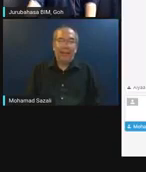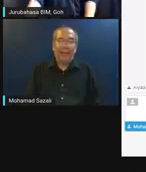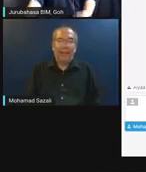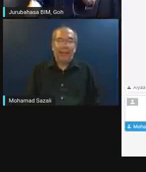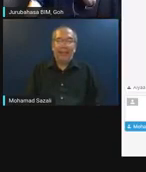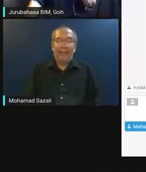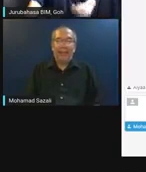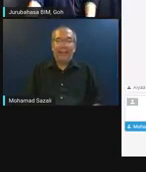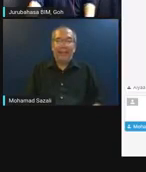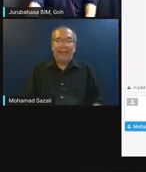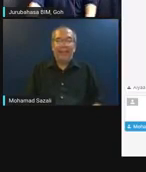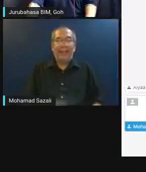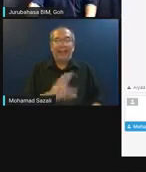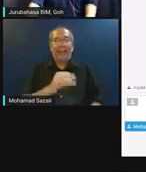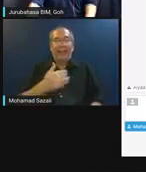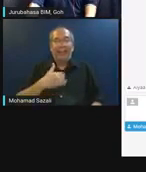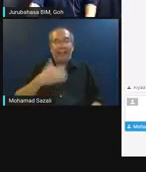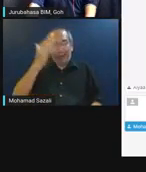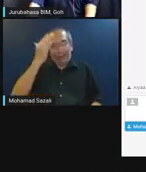Malaysia.